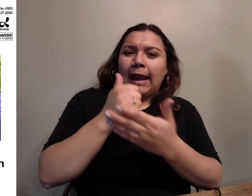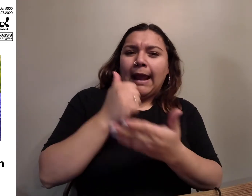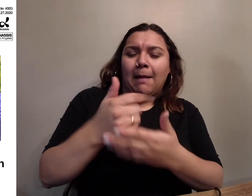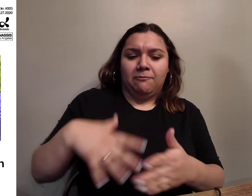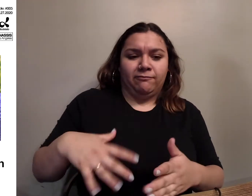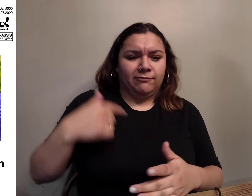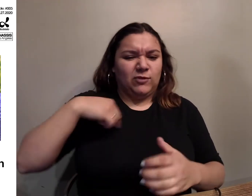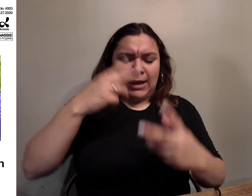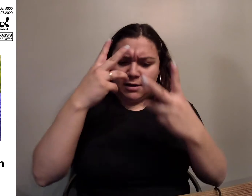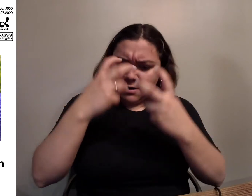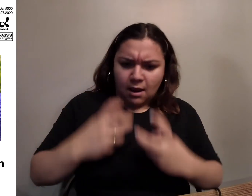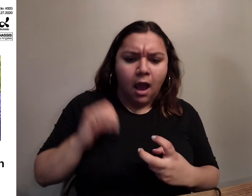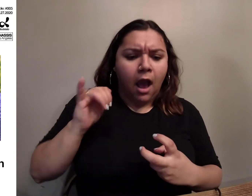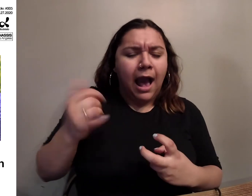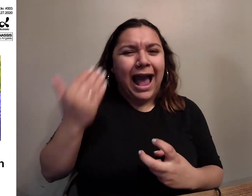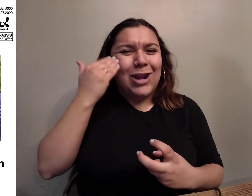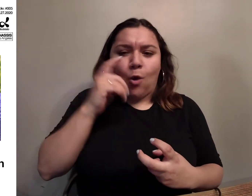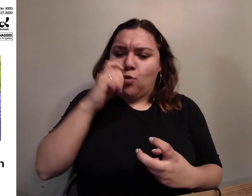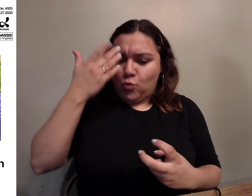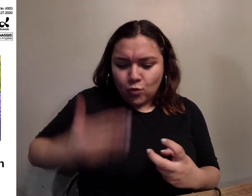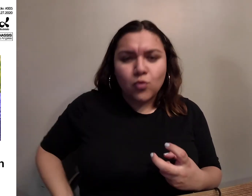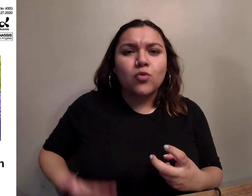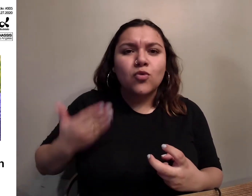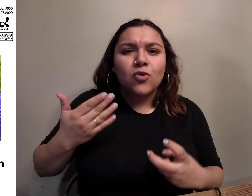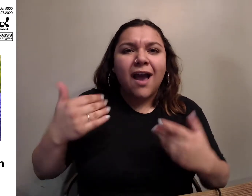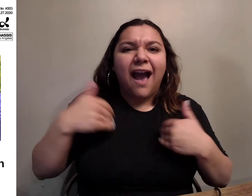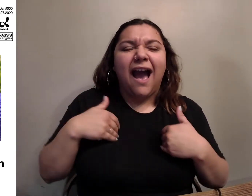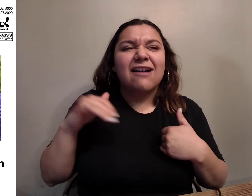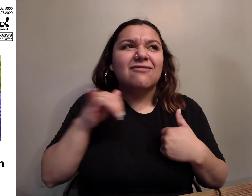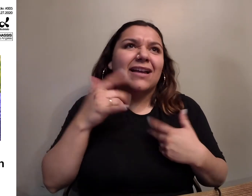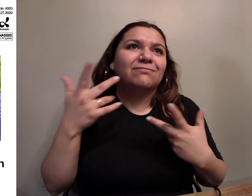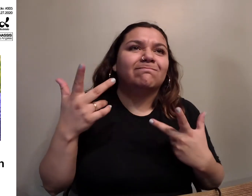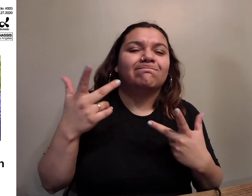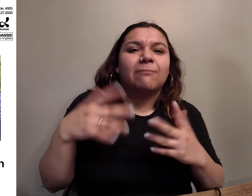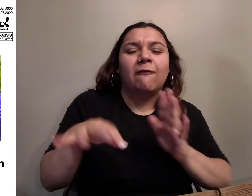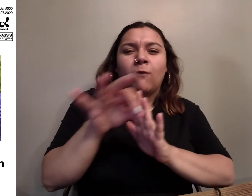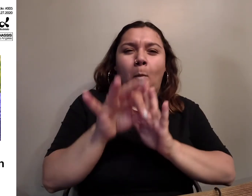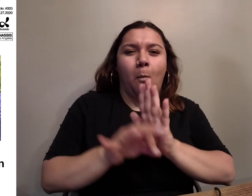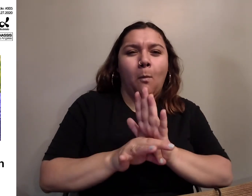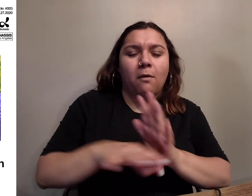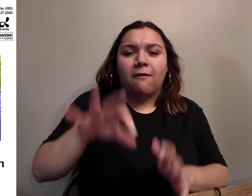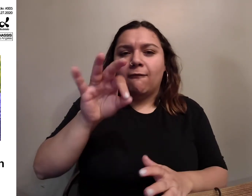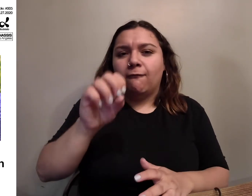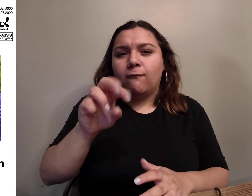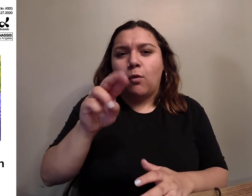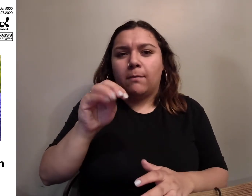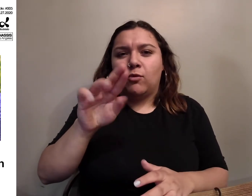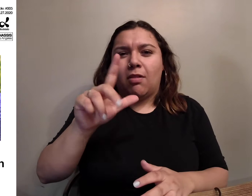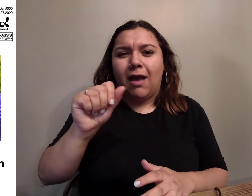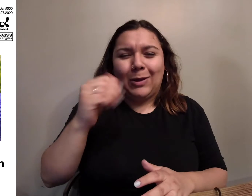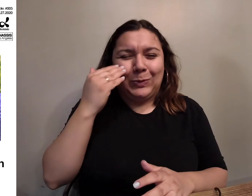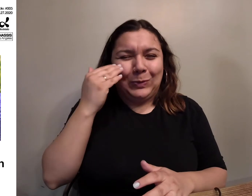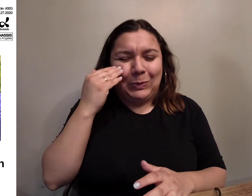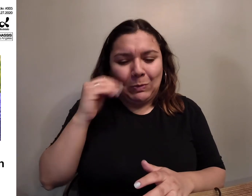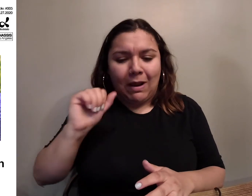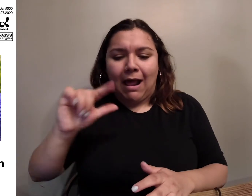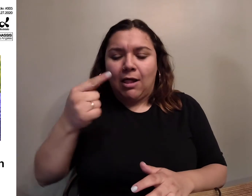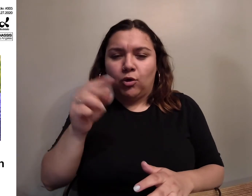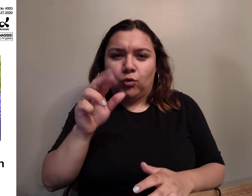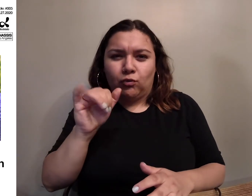It carries an algorithm that supersedes many